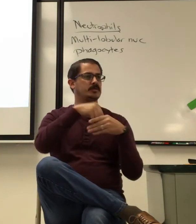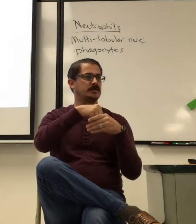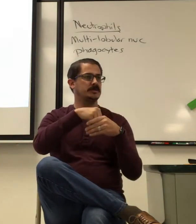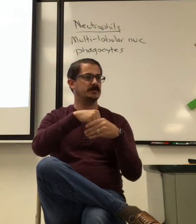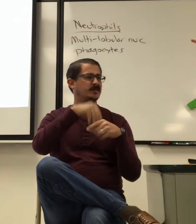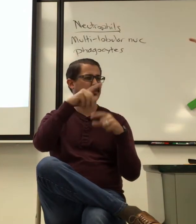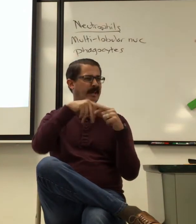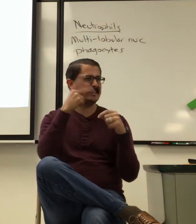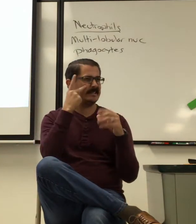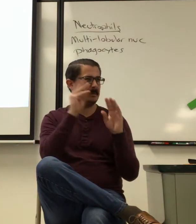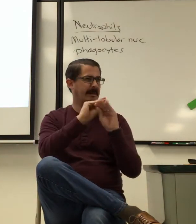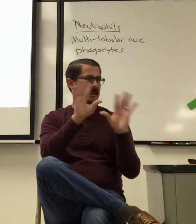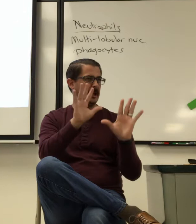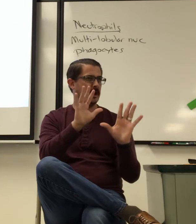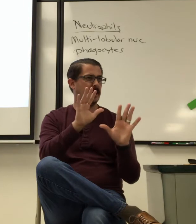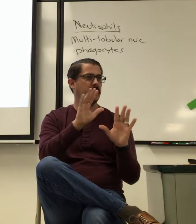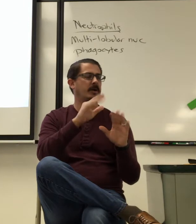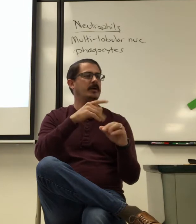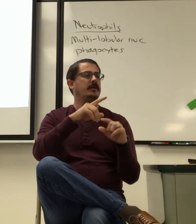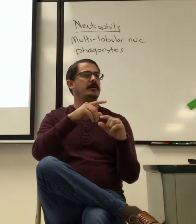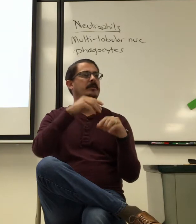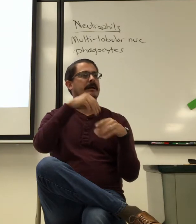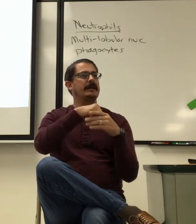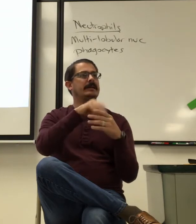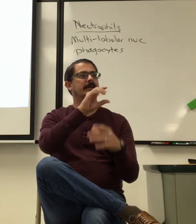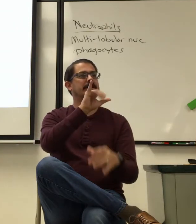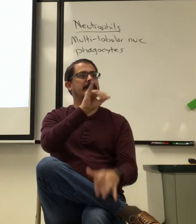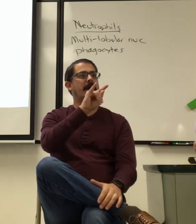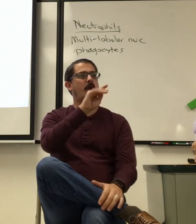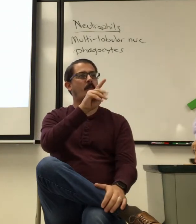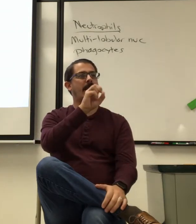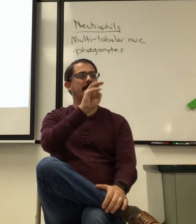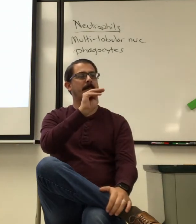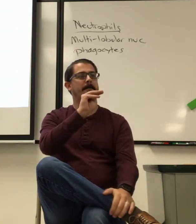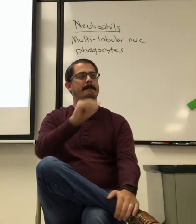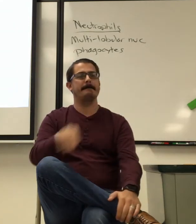Can't see them too much in the cytoplasm on this slide. Let's move on to the next